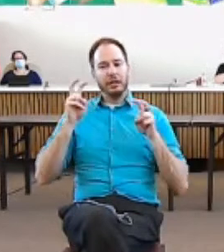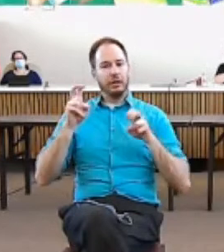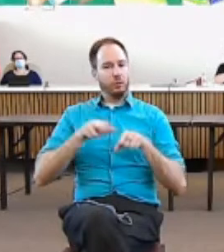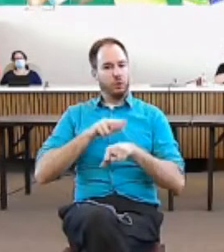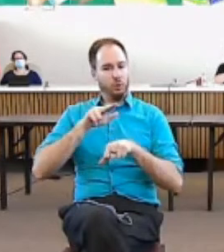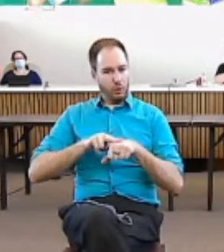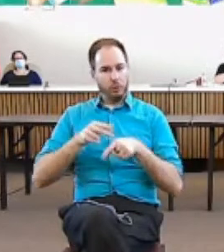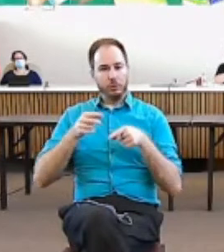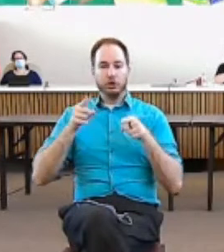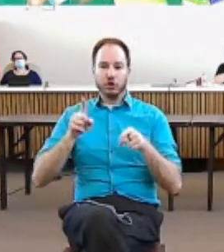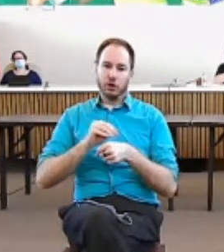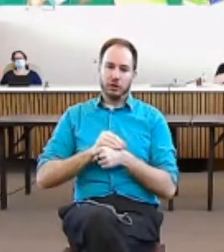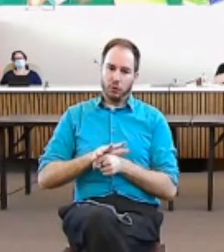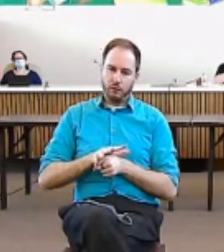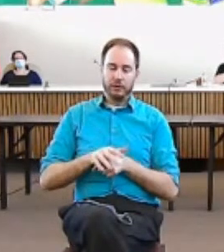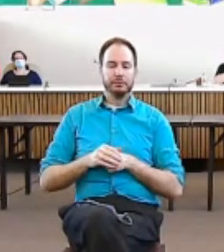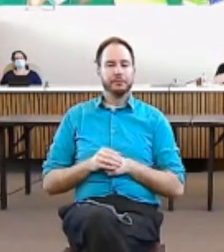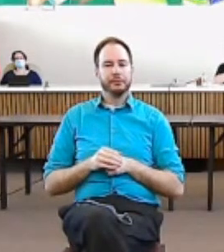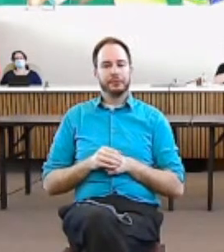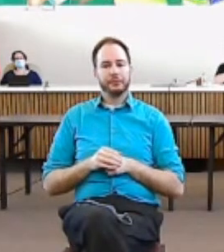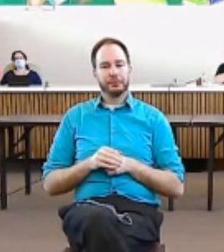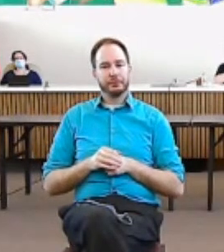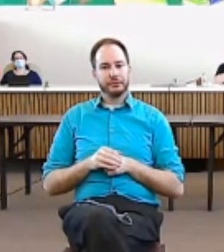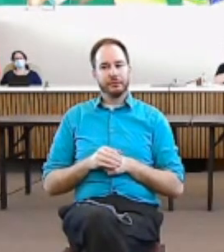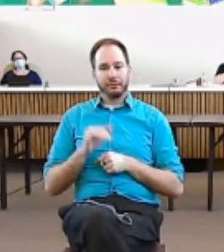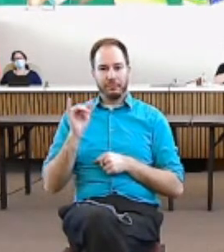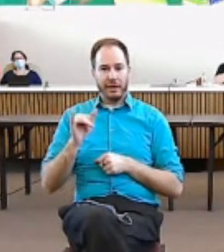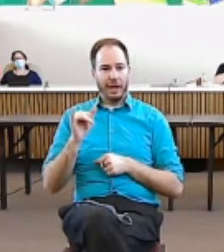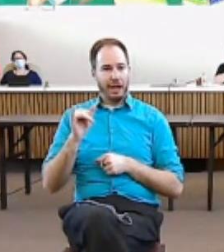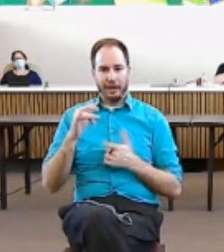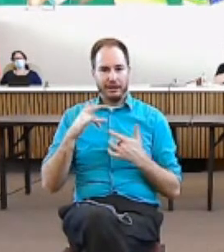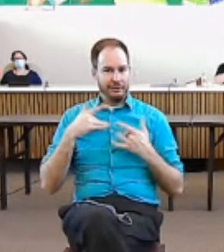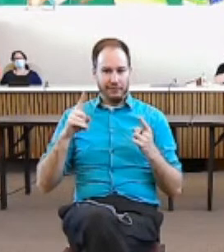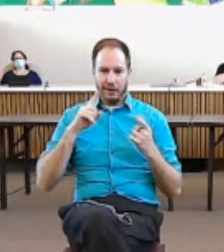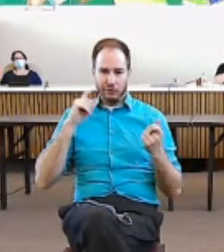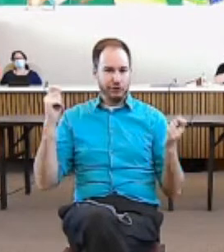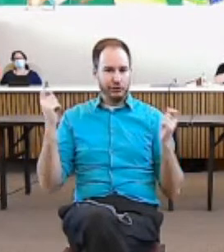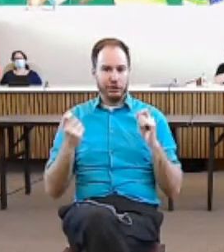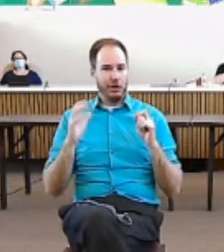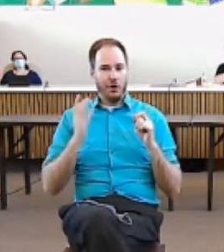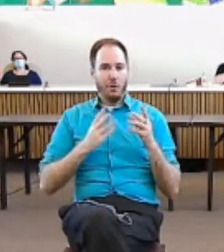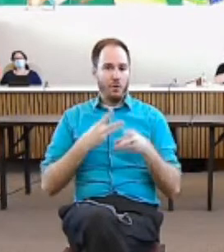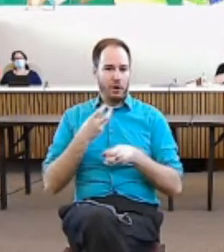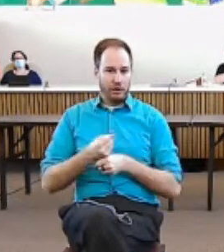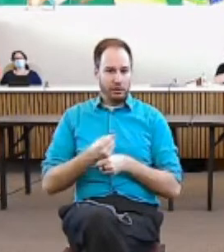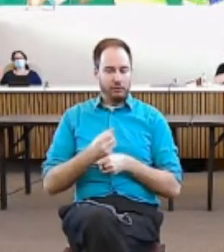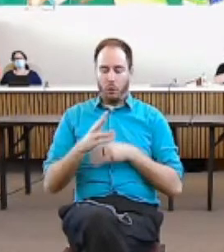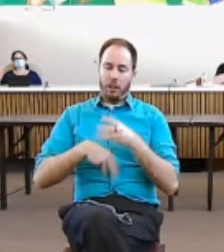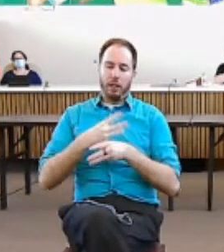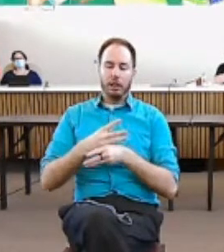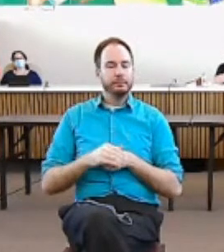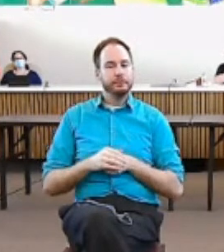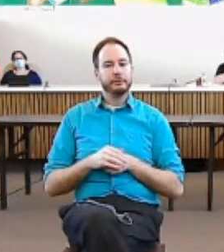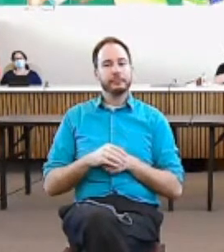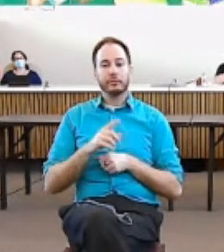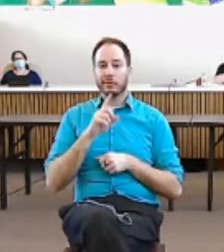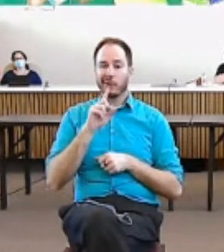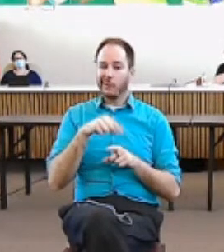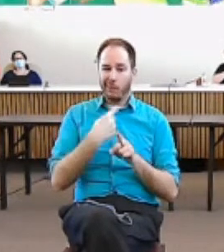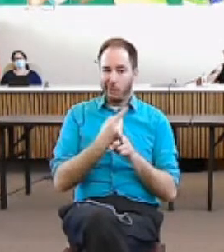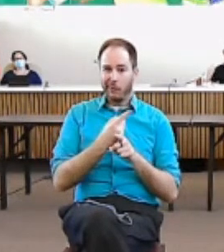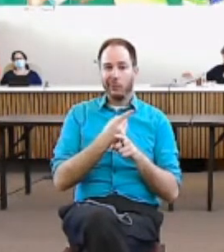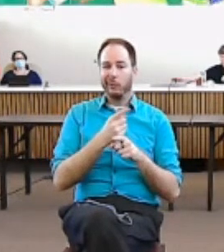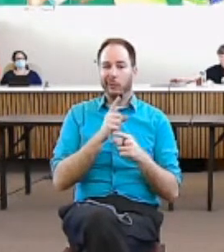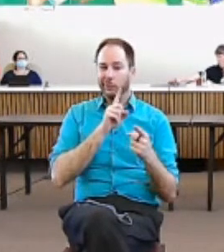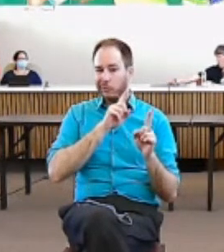normalcy during the pandemic, the event that completely shifted my reality. With only in-person school 2